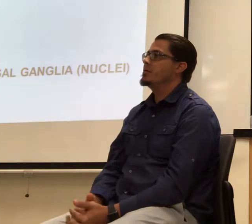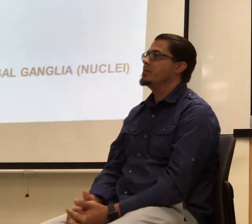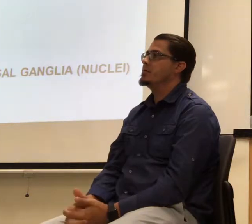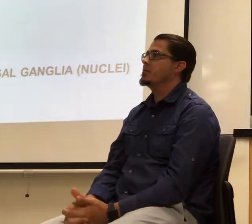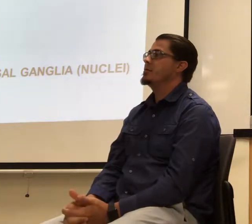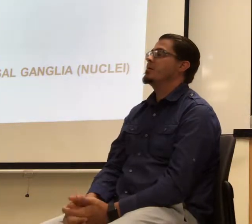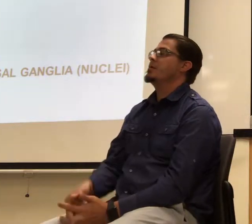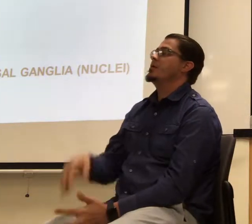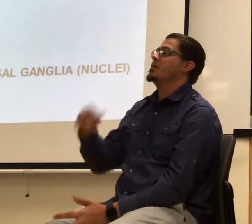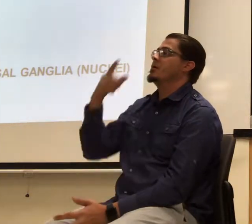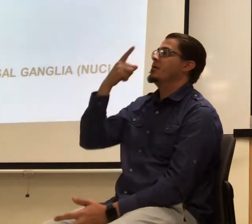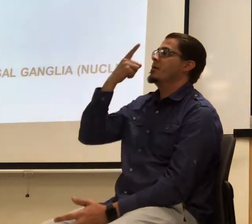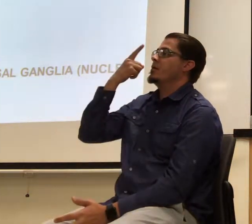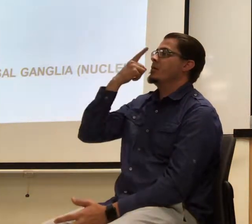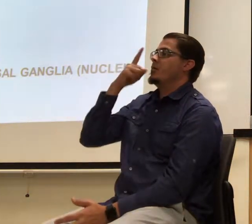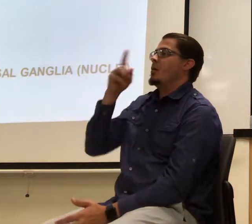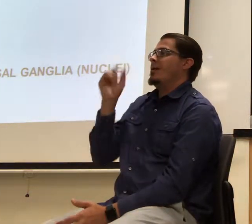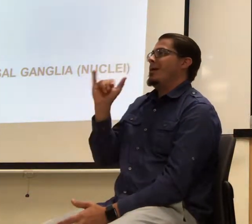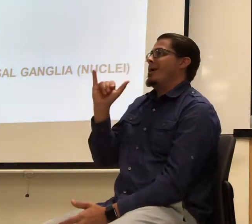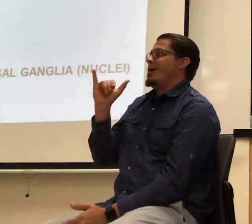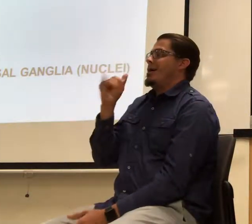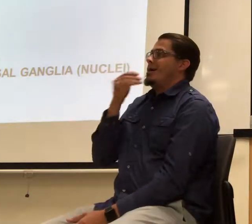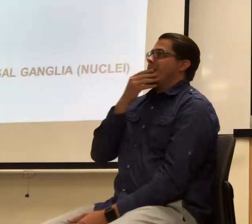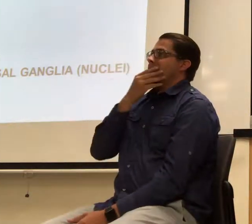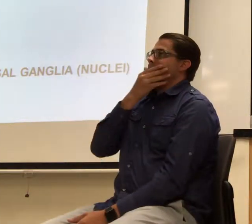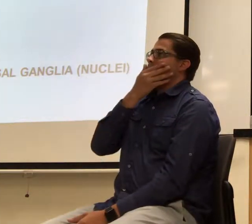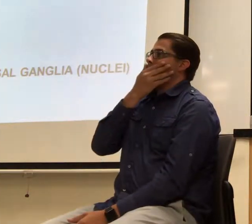for, say, starting